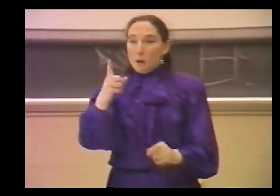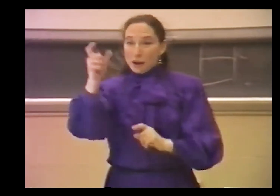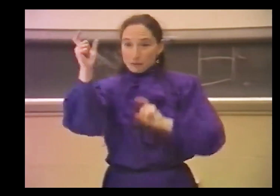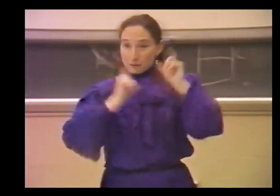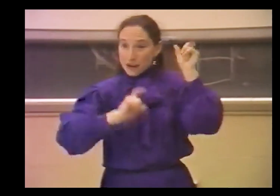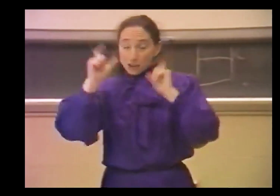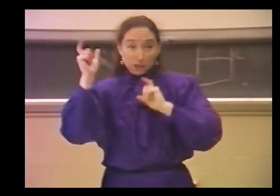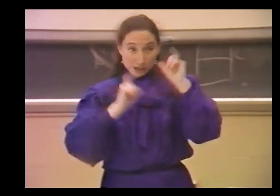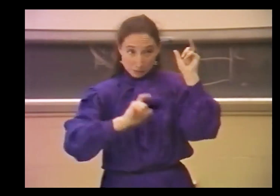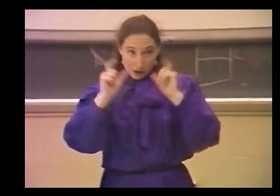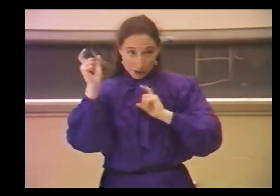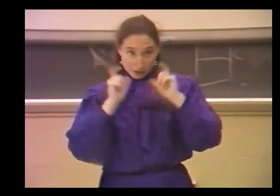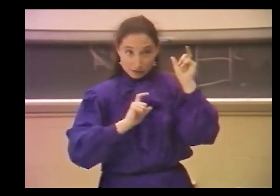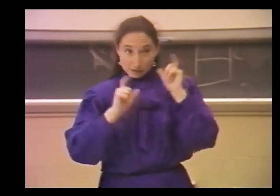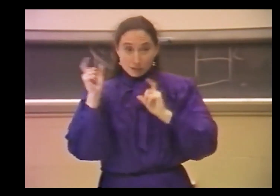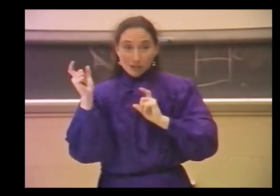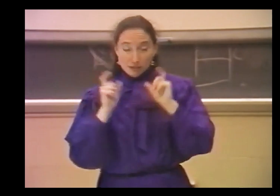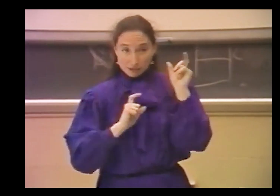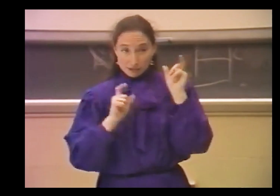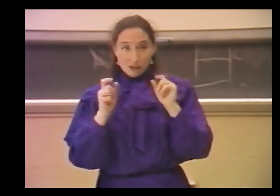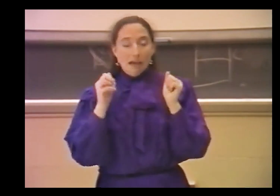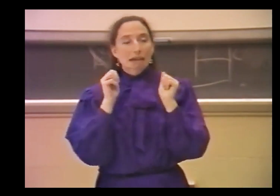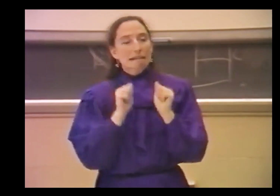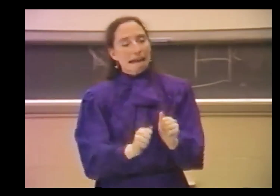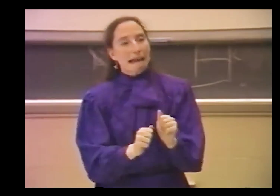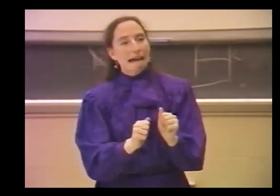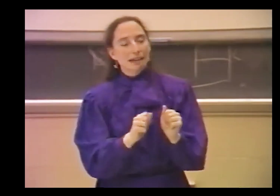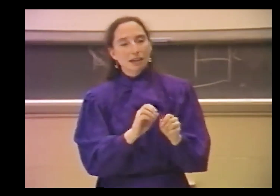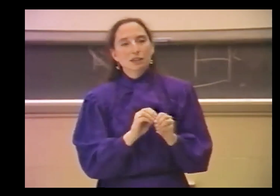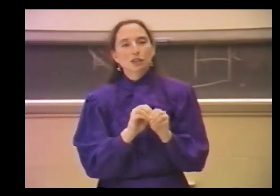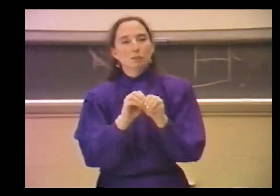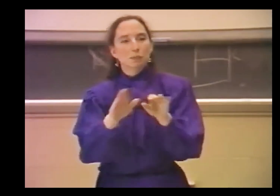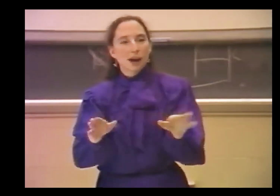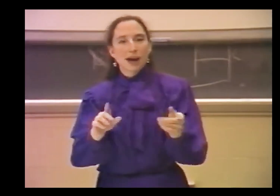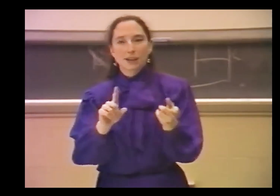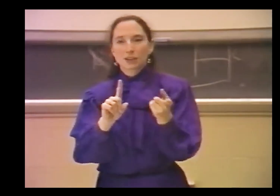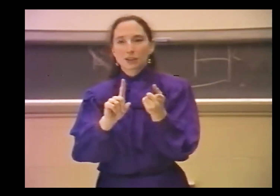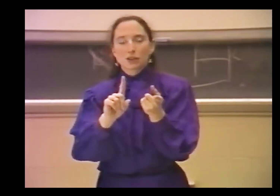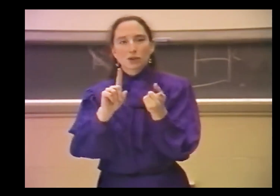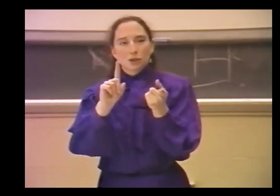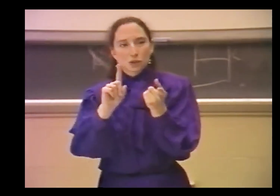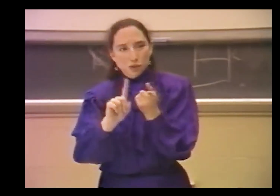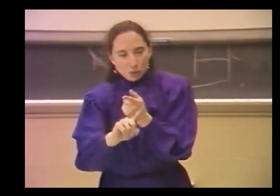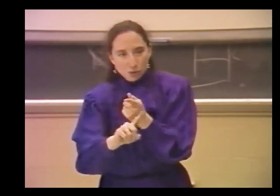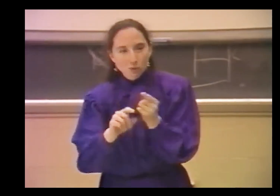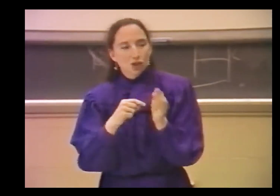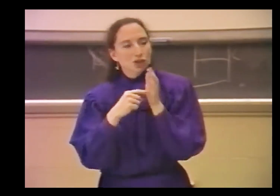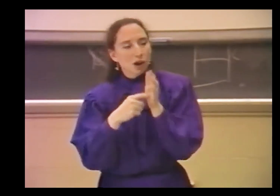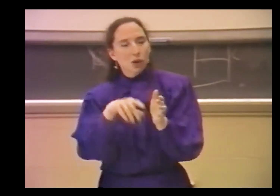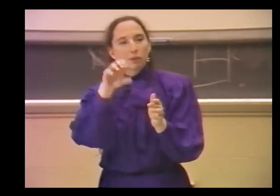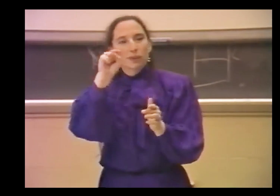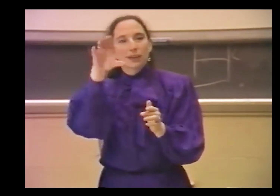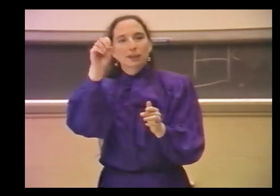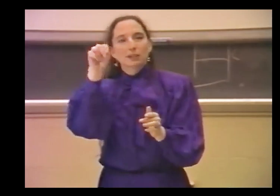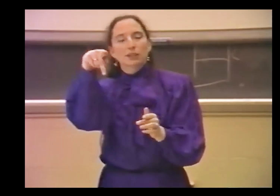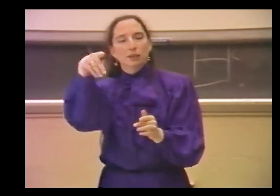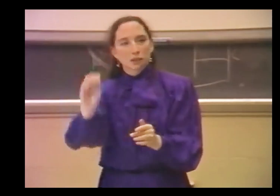one facial expression can spread to show the